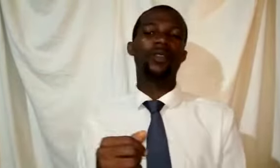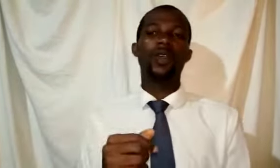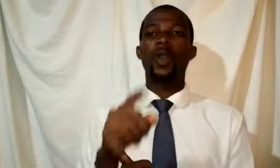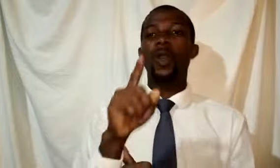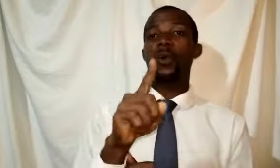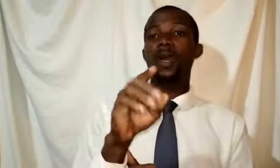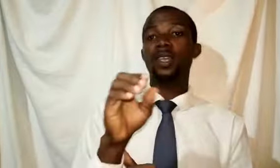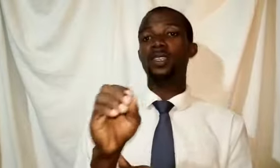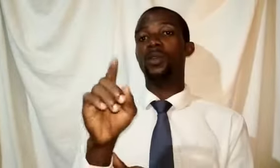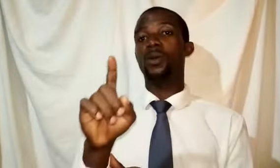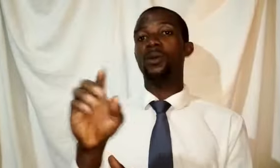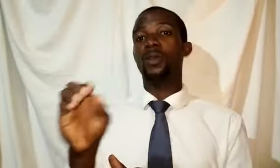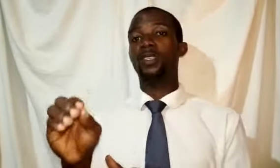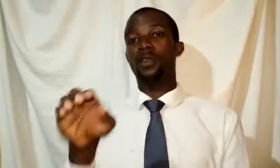10110 base 2